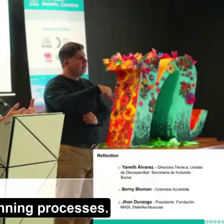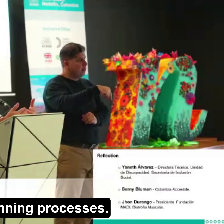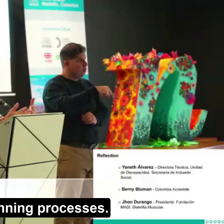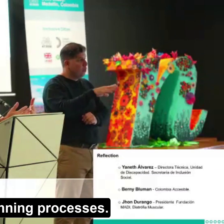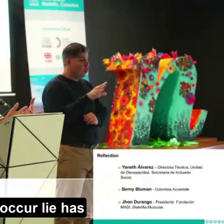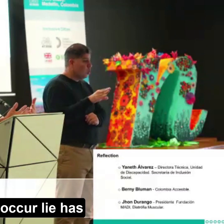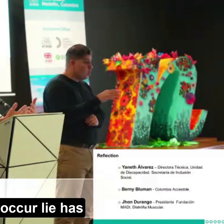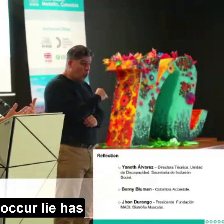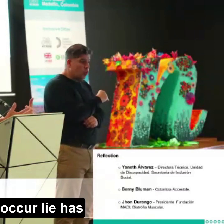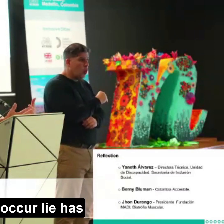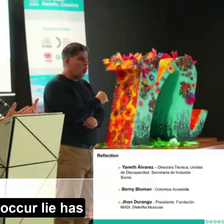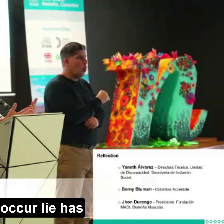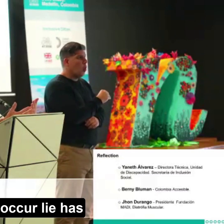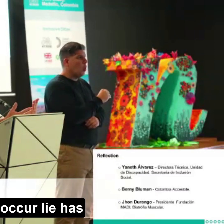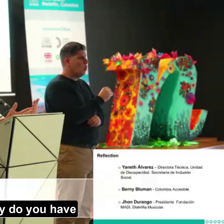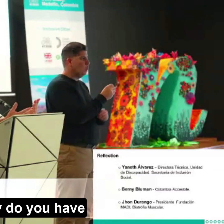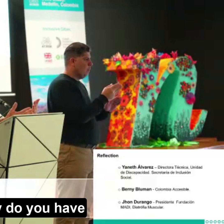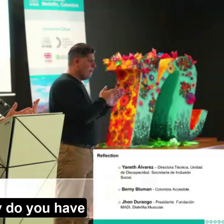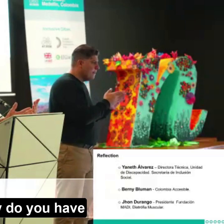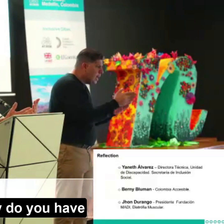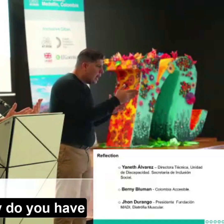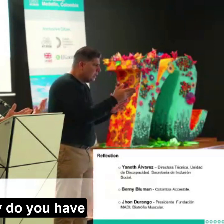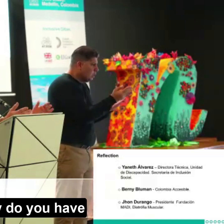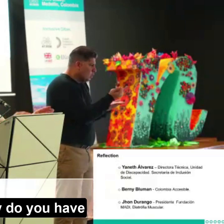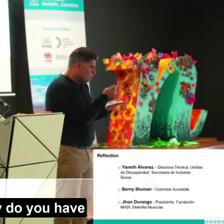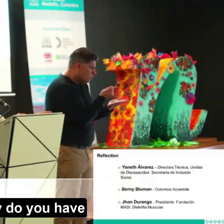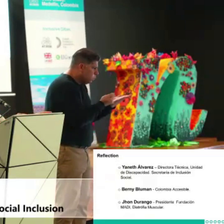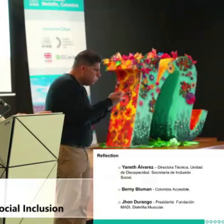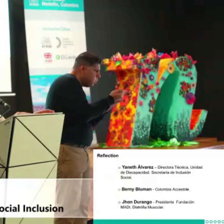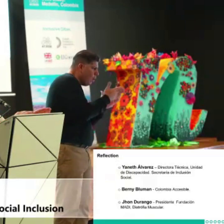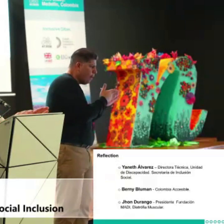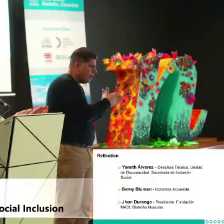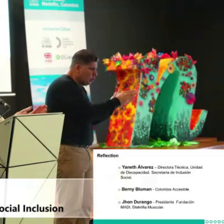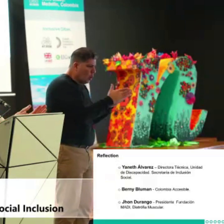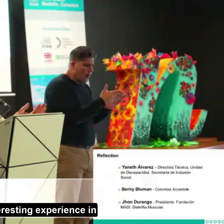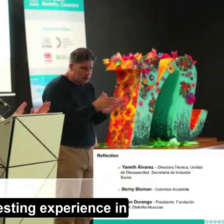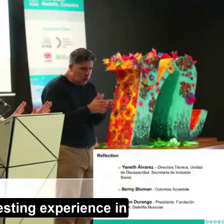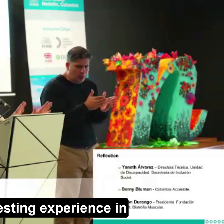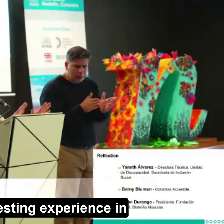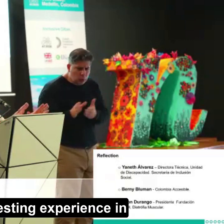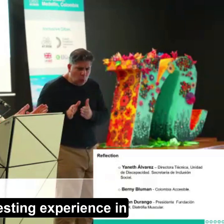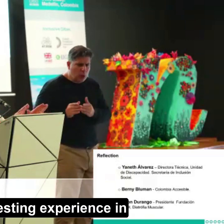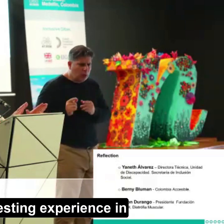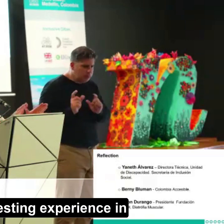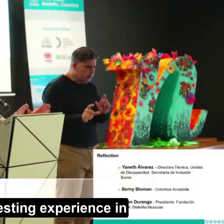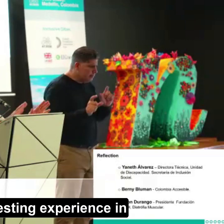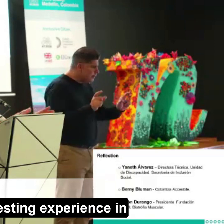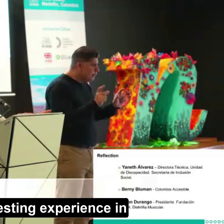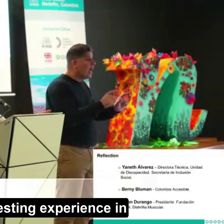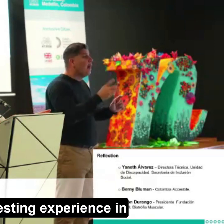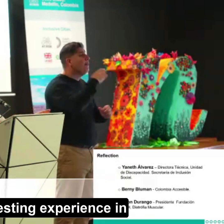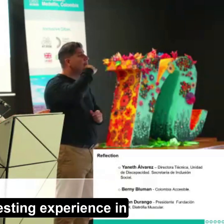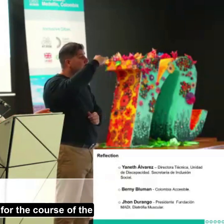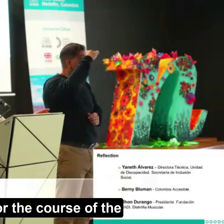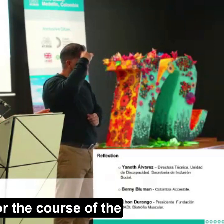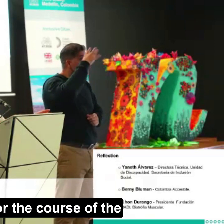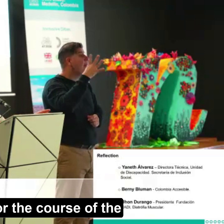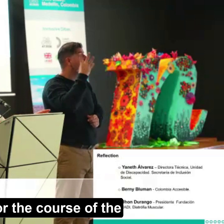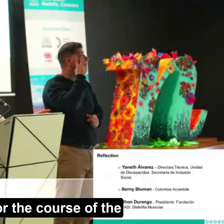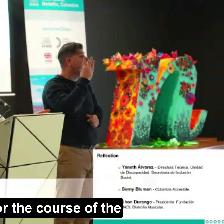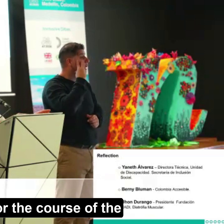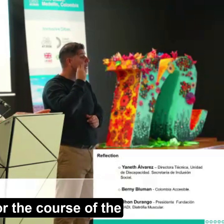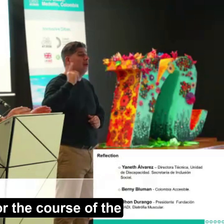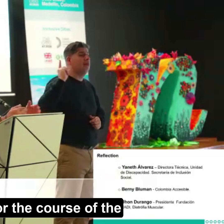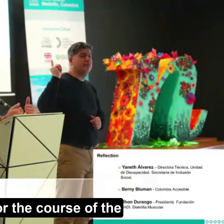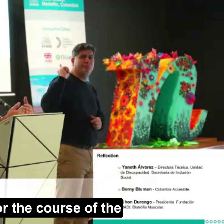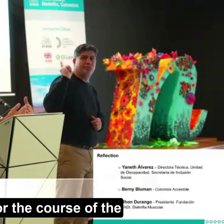planning processes that it currently has, Medellin has pretty interesting experience in